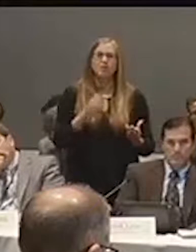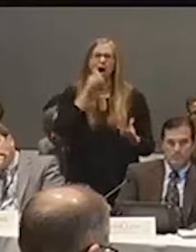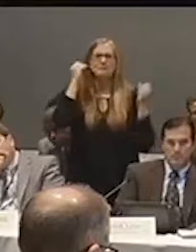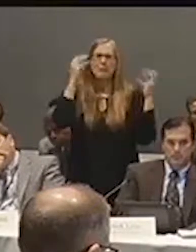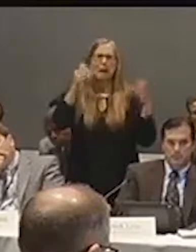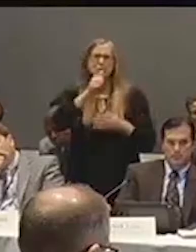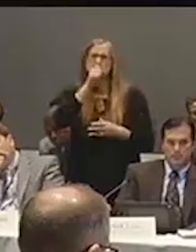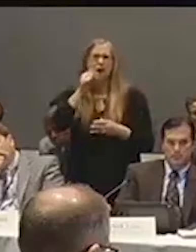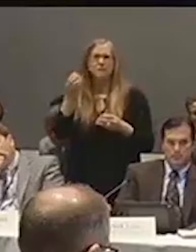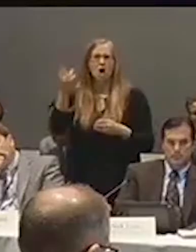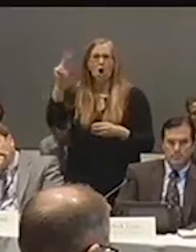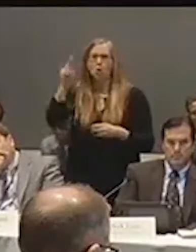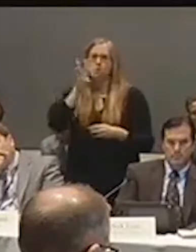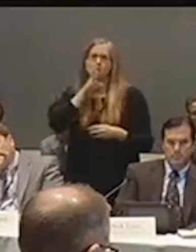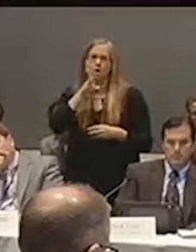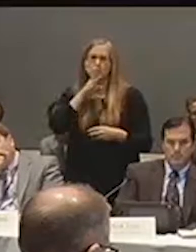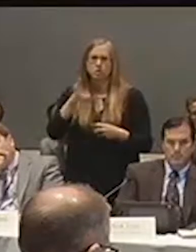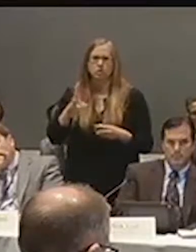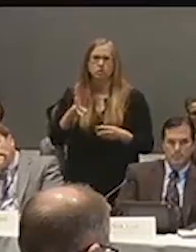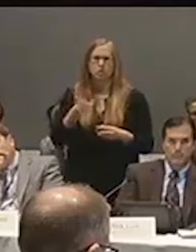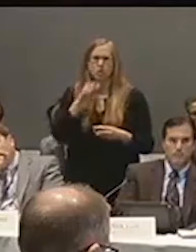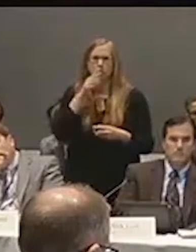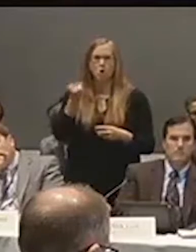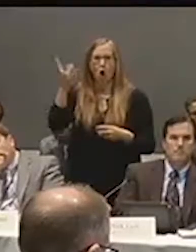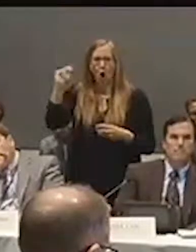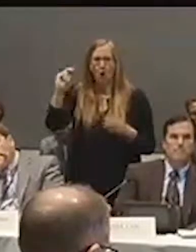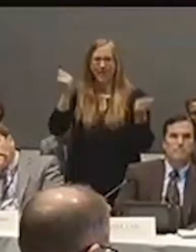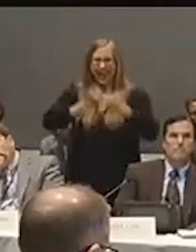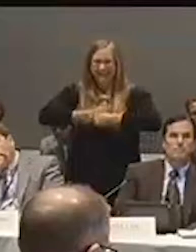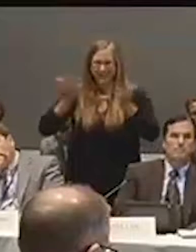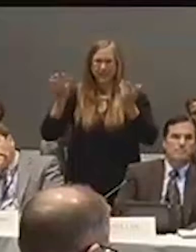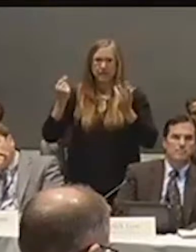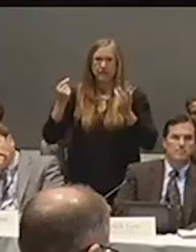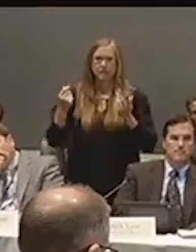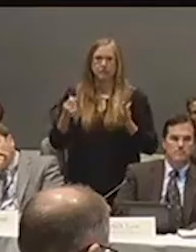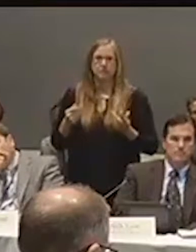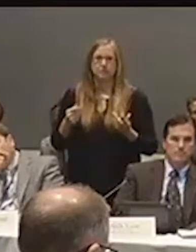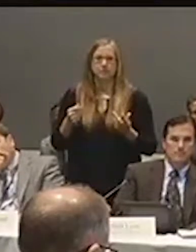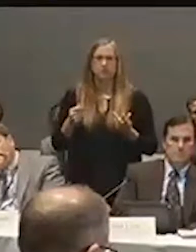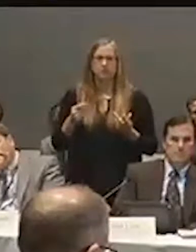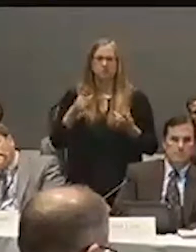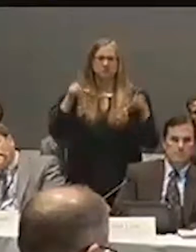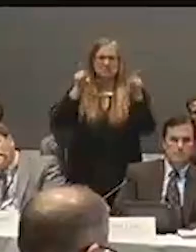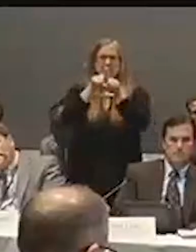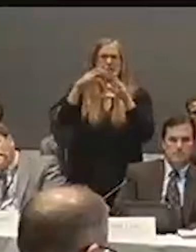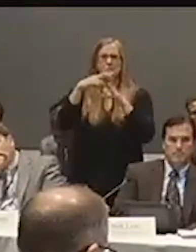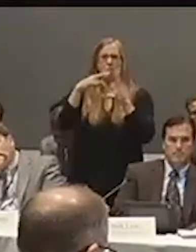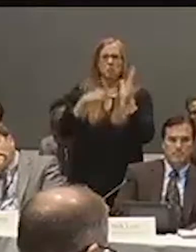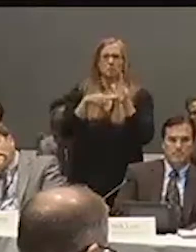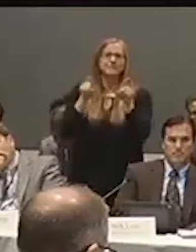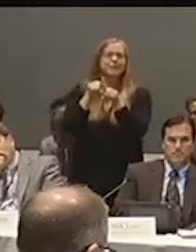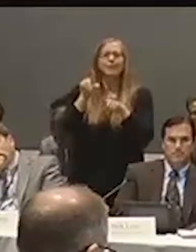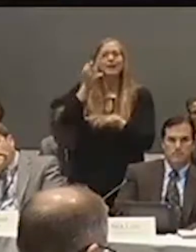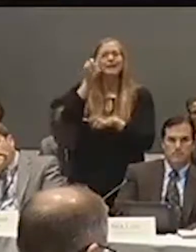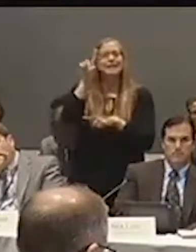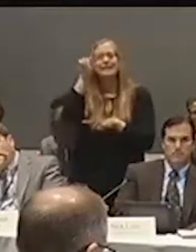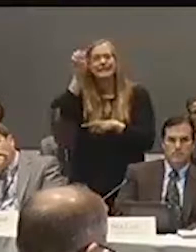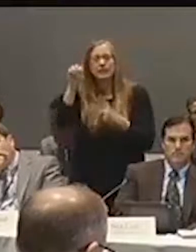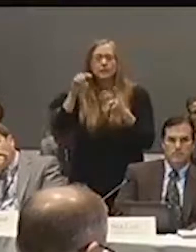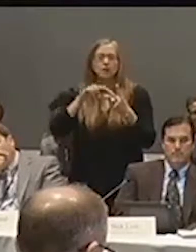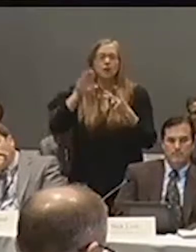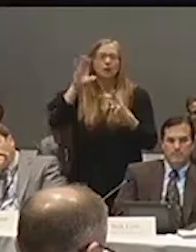owned, water utilities that own all of the assets and are regulated in the exact same manner as DTE or Consumers Energy.